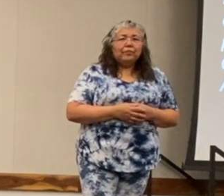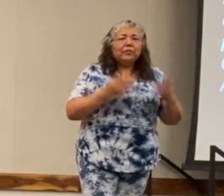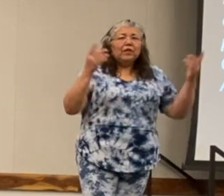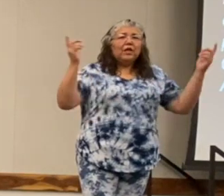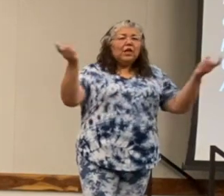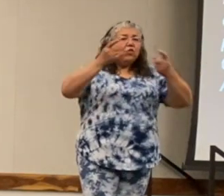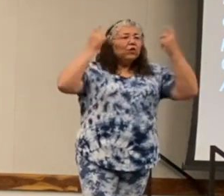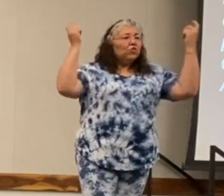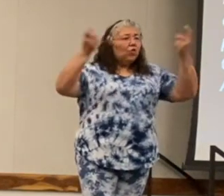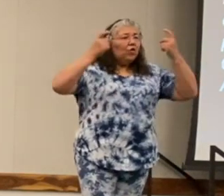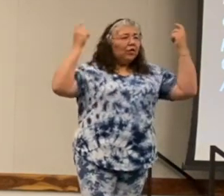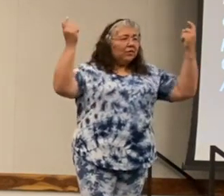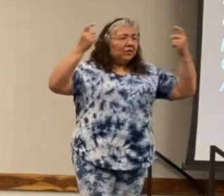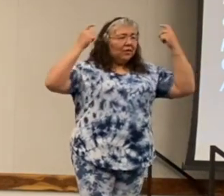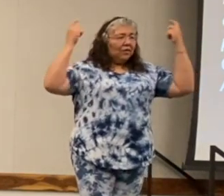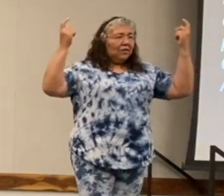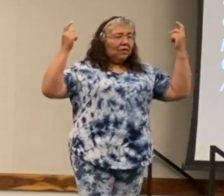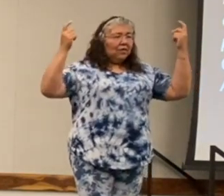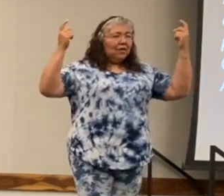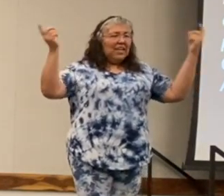He's rejoicing. He's celebrating.